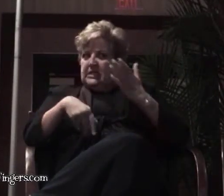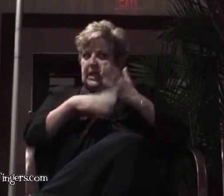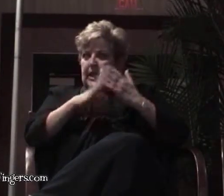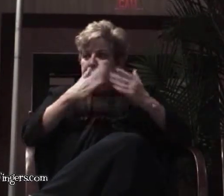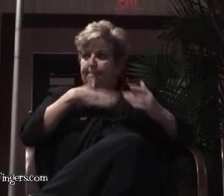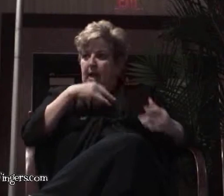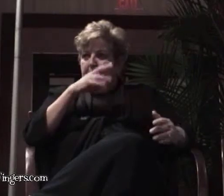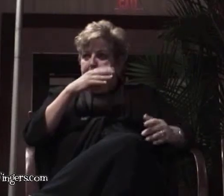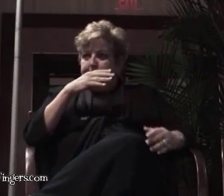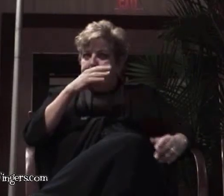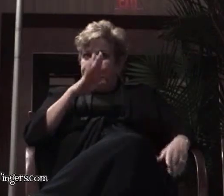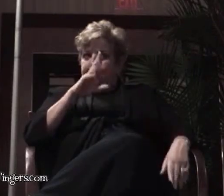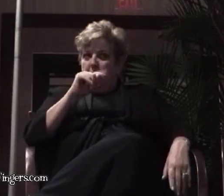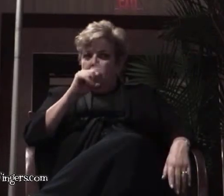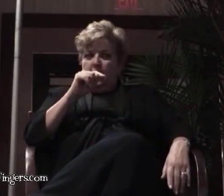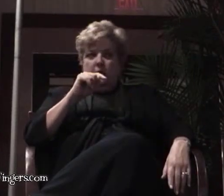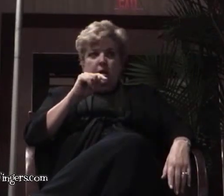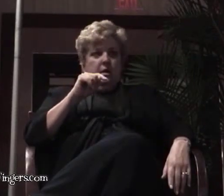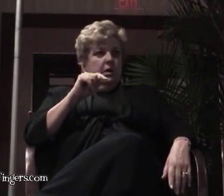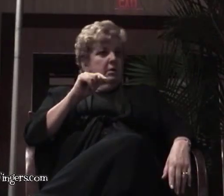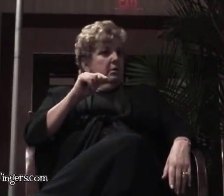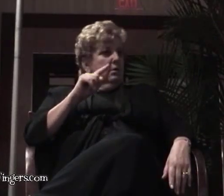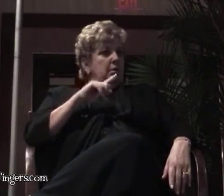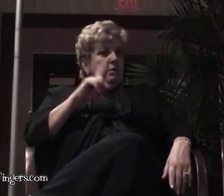take this prescribed is not in my repertoire.